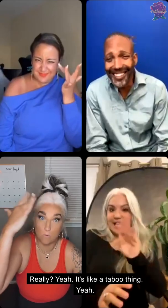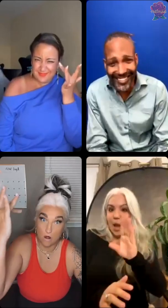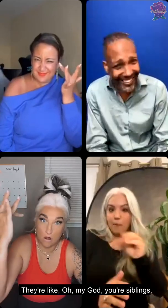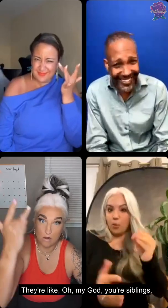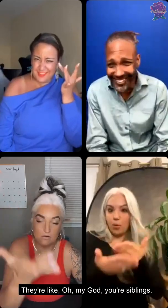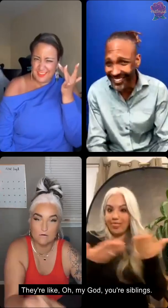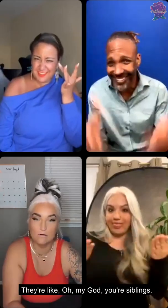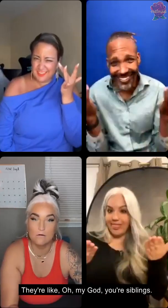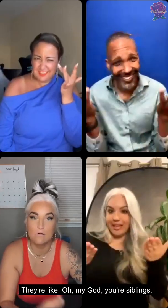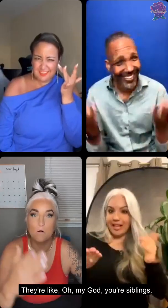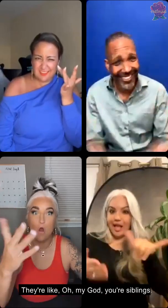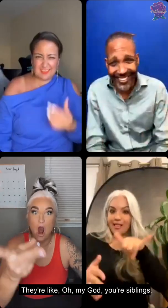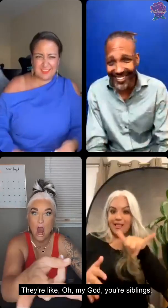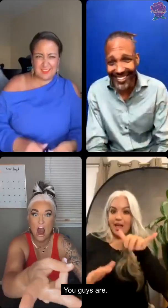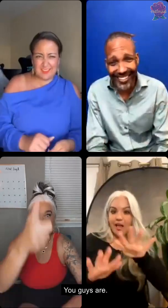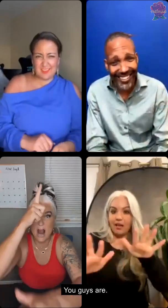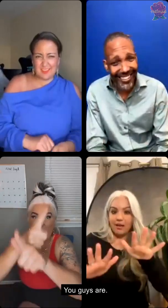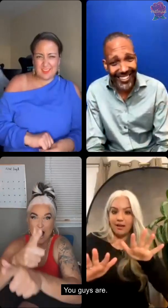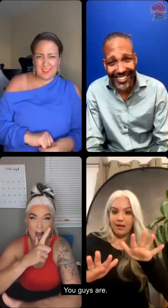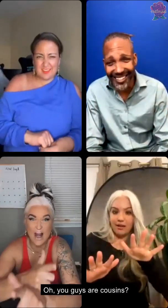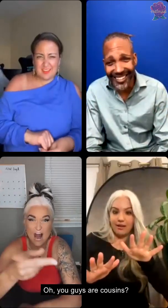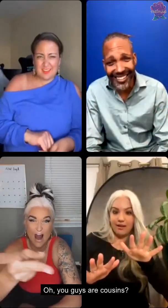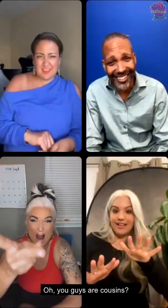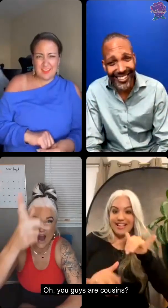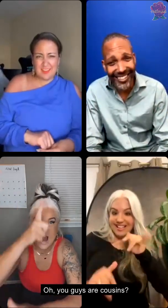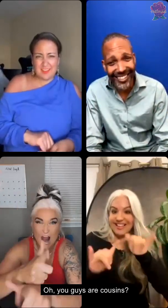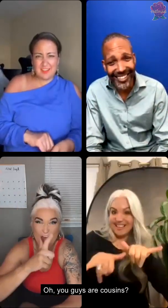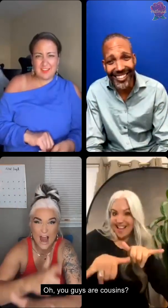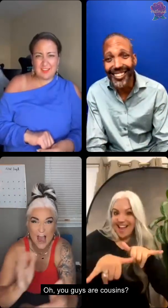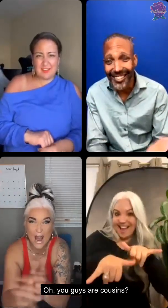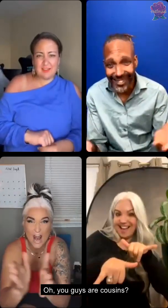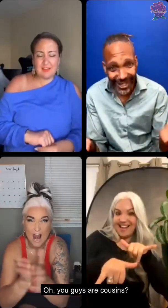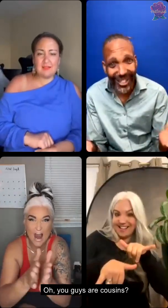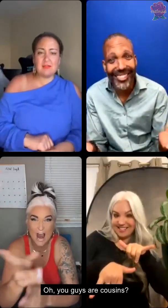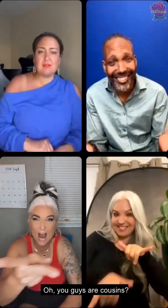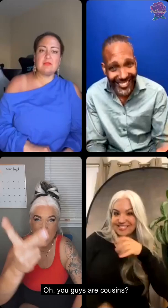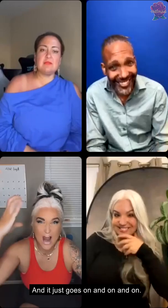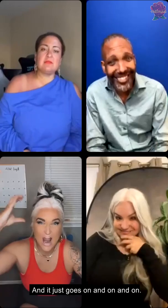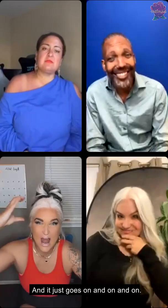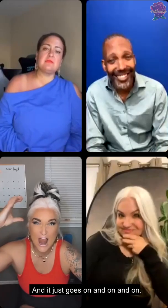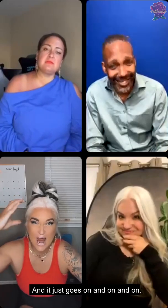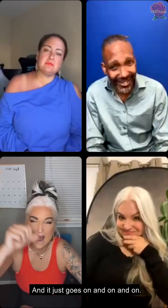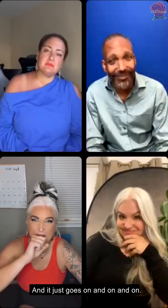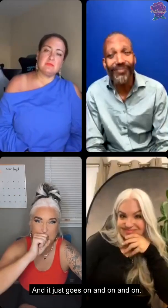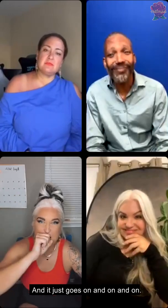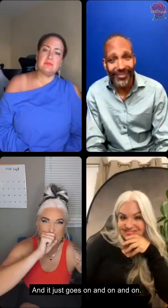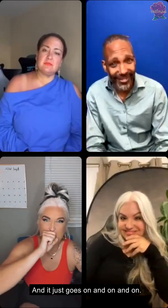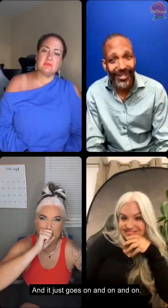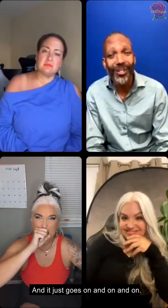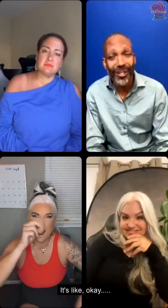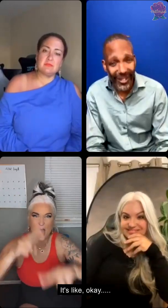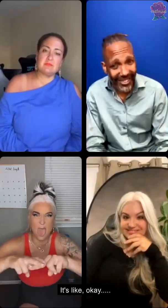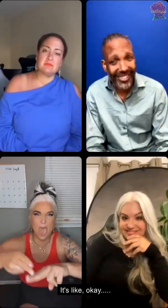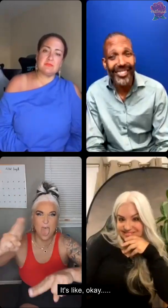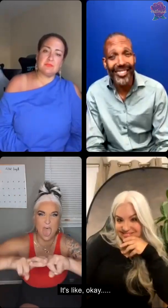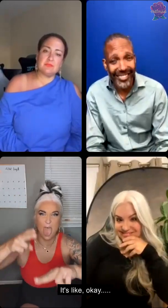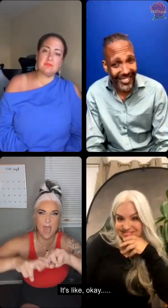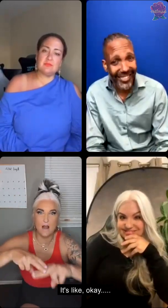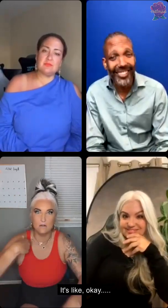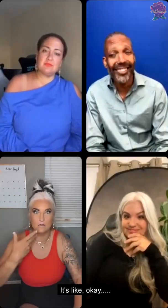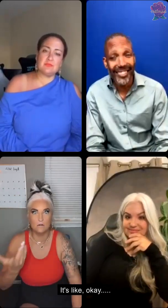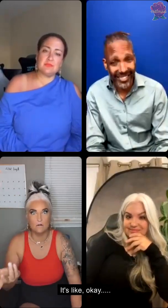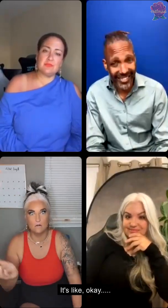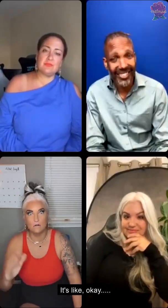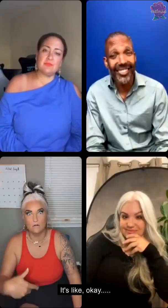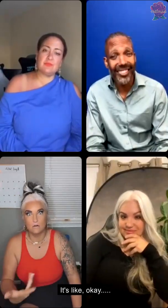a taboo thing. Yeah, yeah, yeah. They're like, oh my God, you're siblings. You guys are cousins. Oh my God. Nah, nah, nah. And it just goes on and on and on.